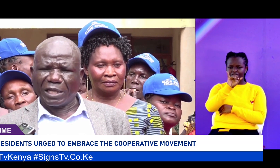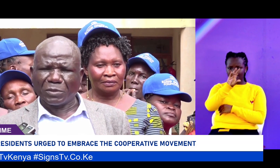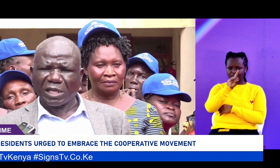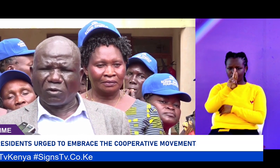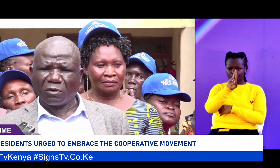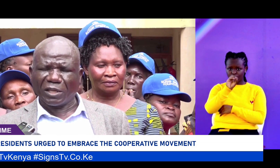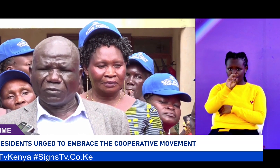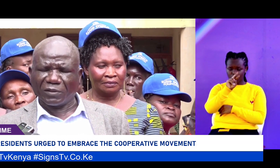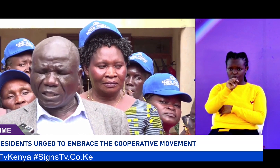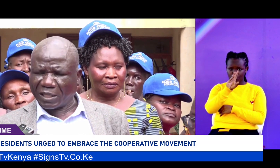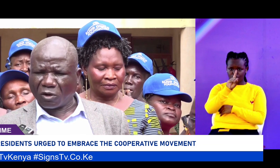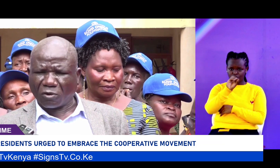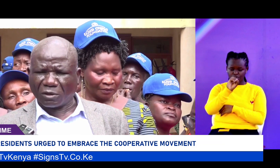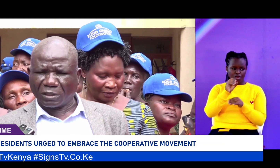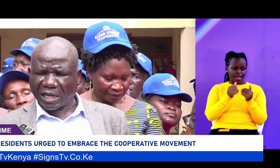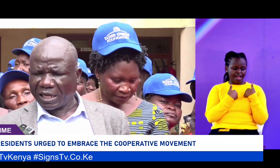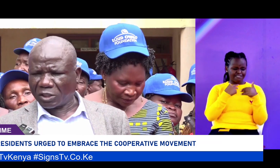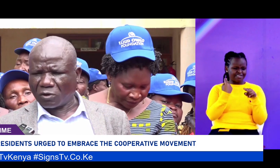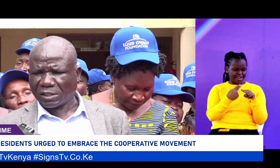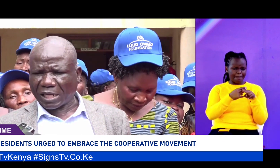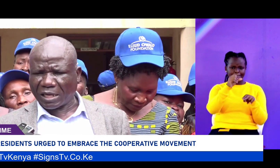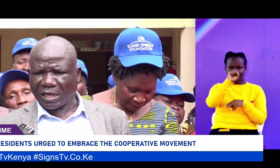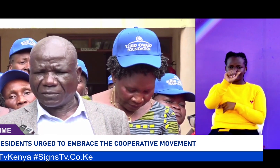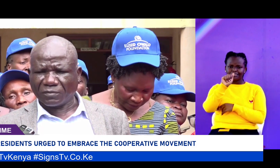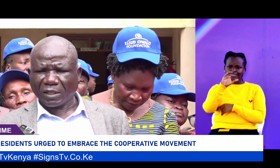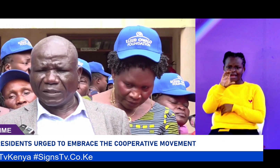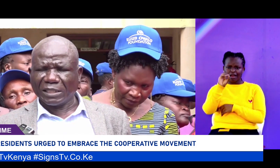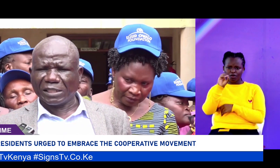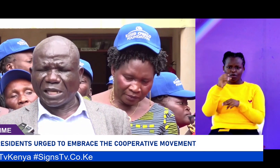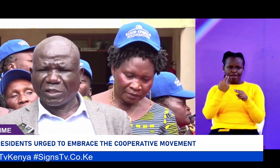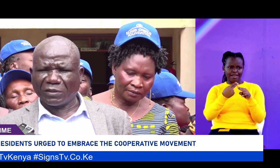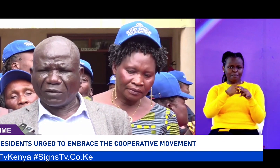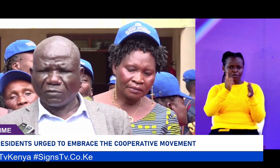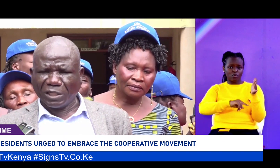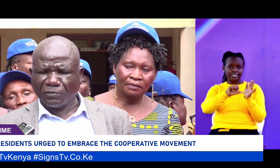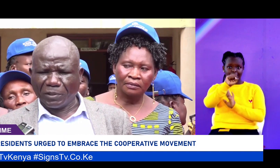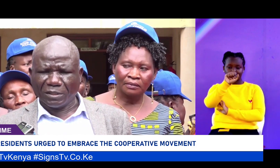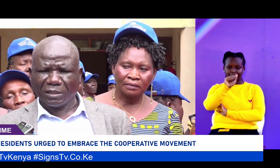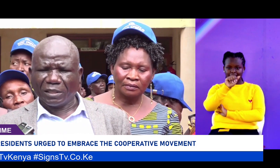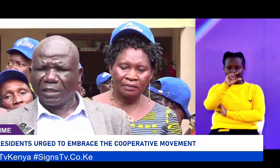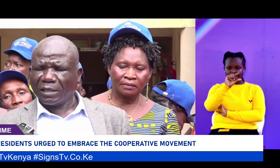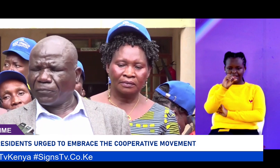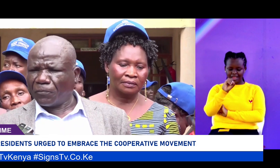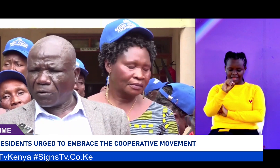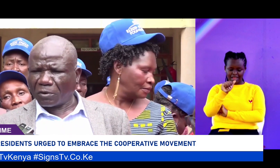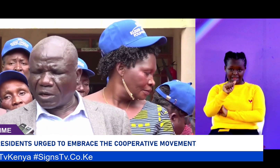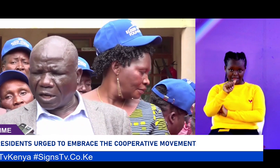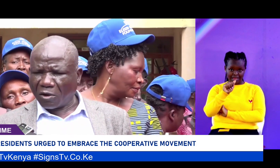name SACCO even in their local dialect called Saga. This is something they have lived with for a